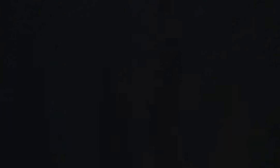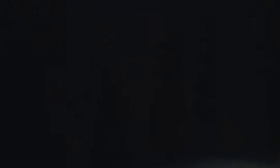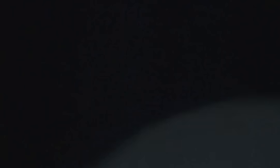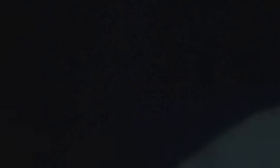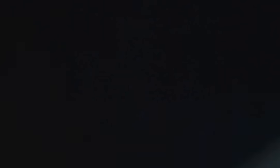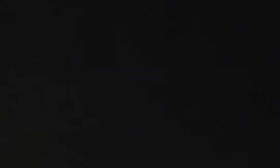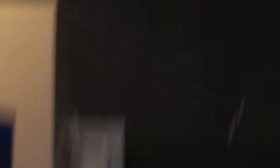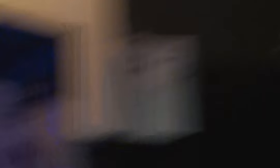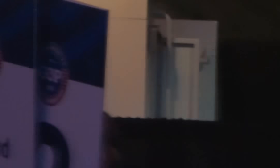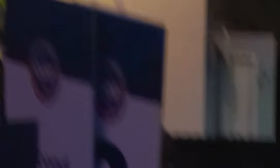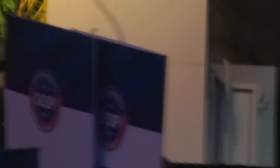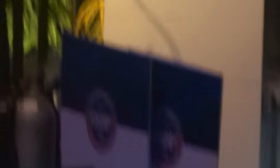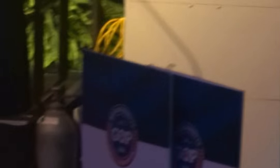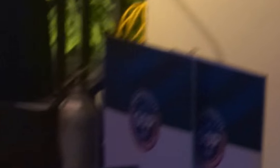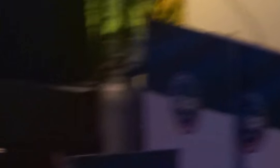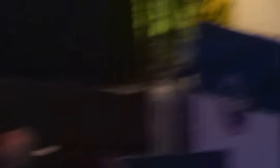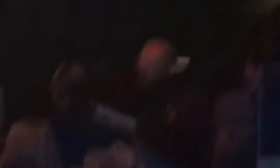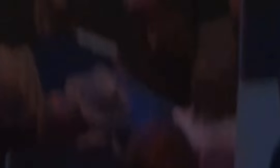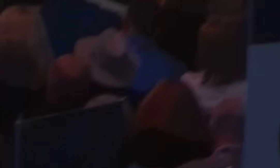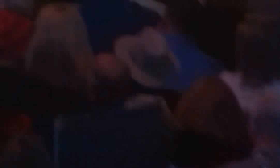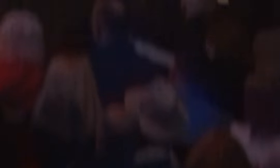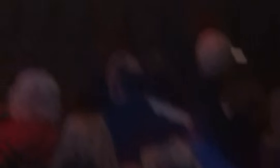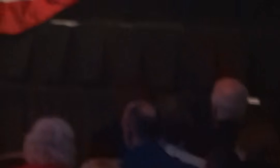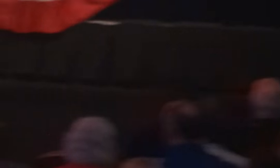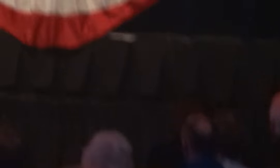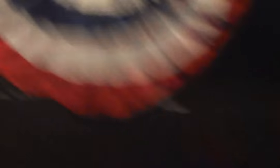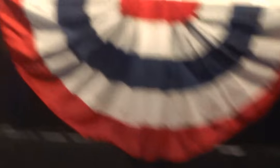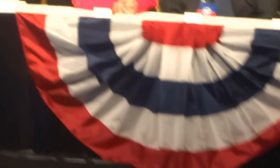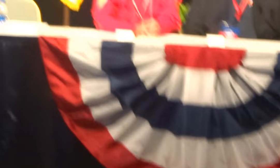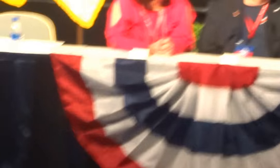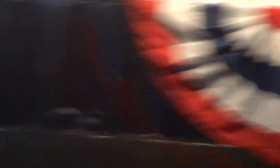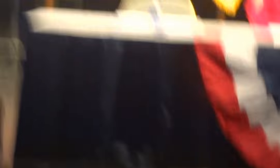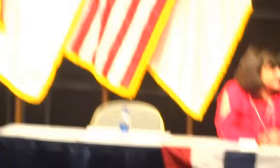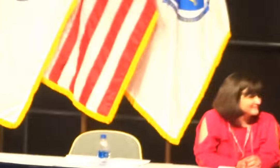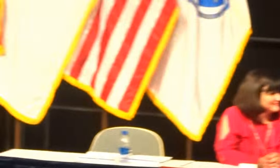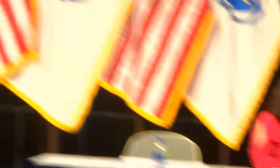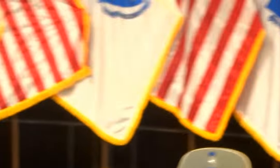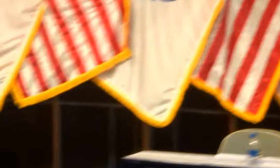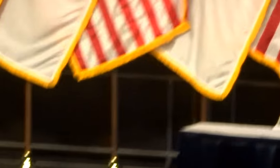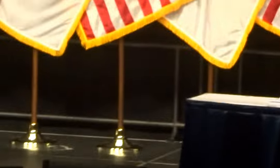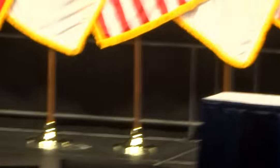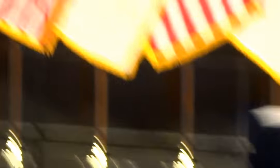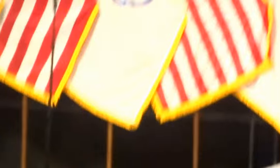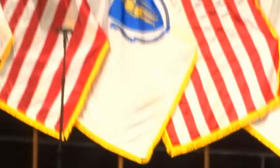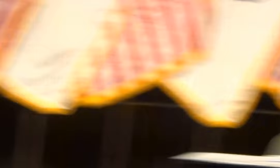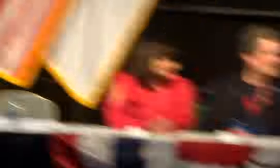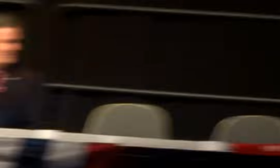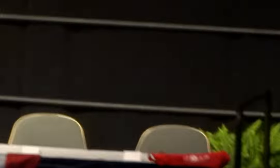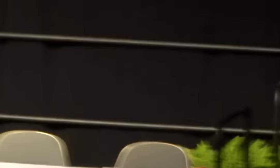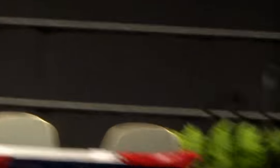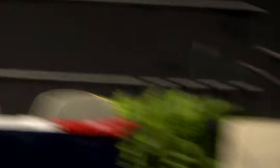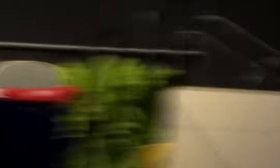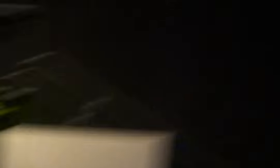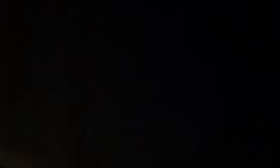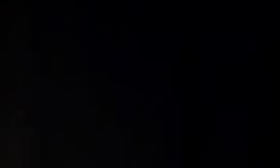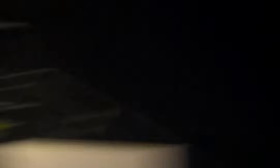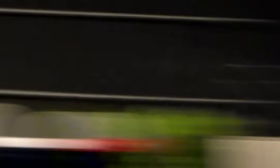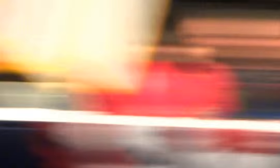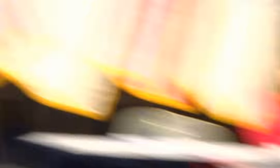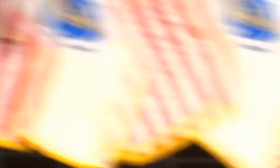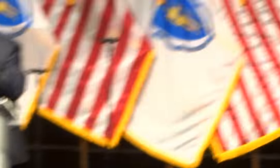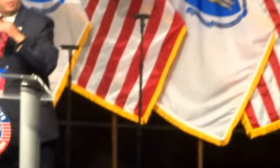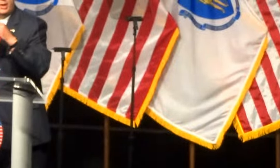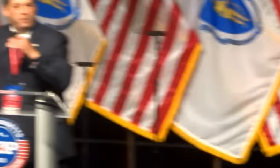Earlier this week, representatives from both campaigns met with party officials to randomly determine the speaking order, and the first